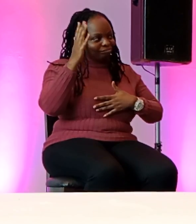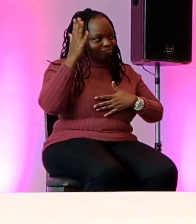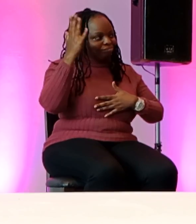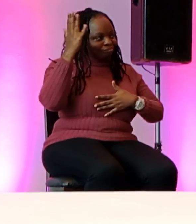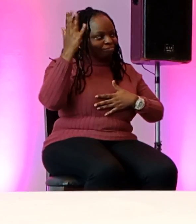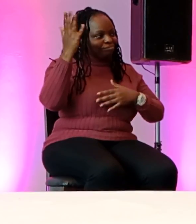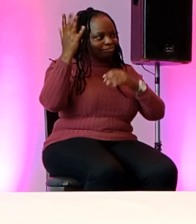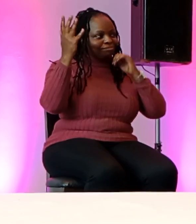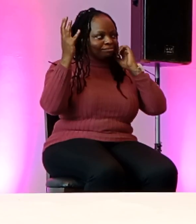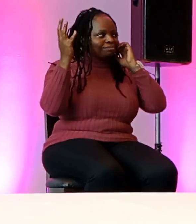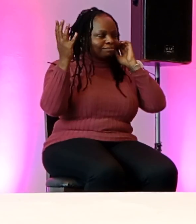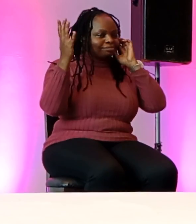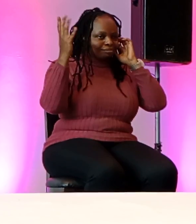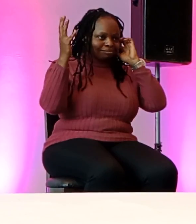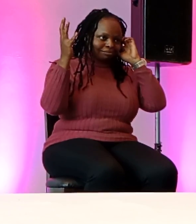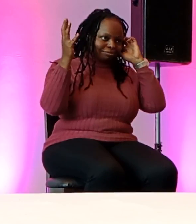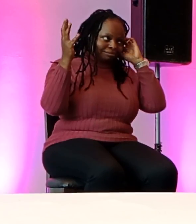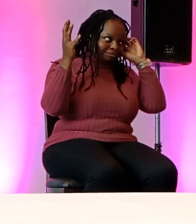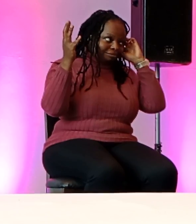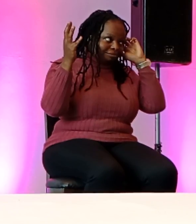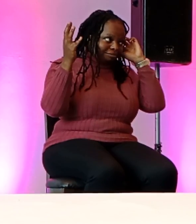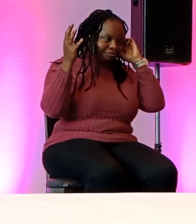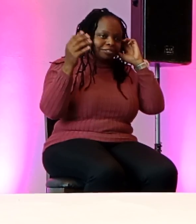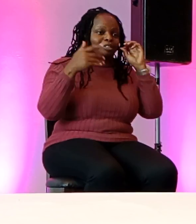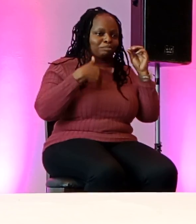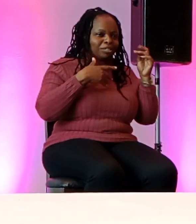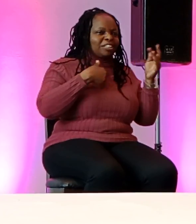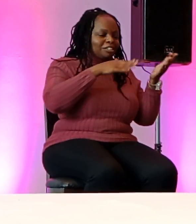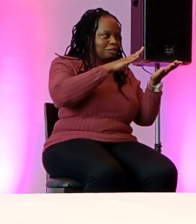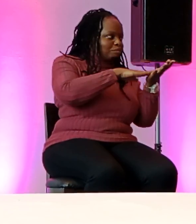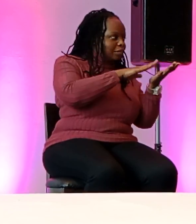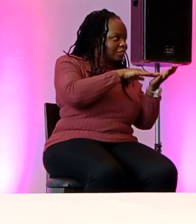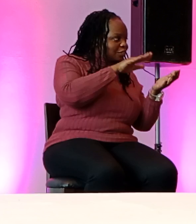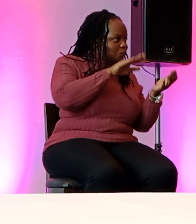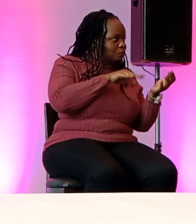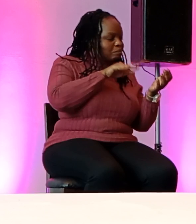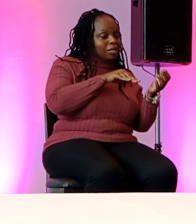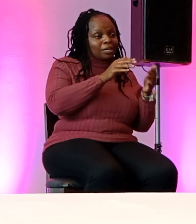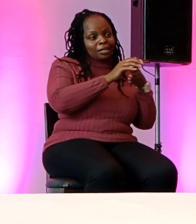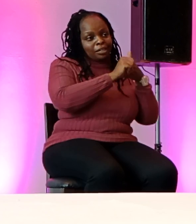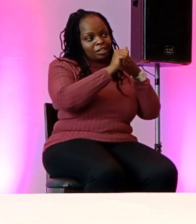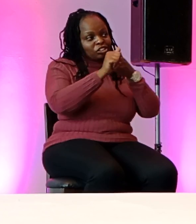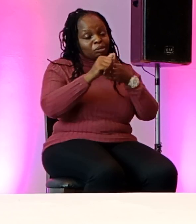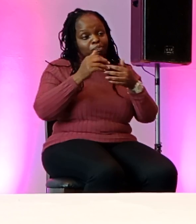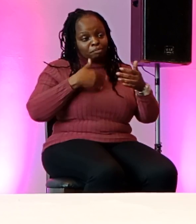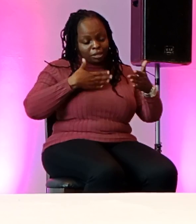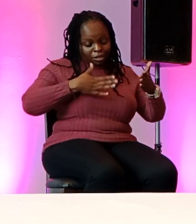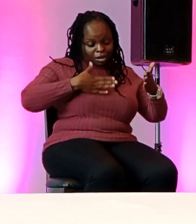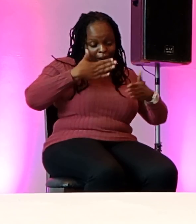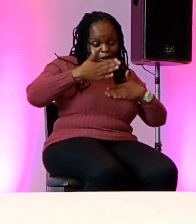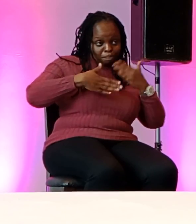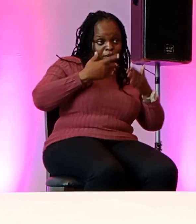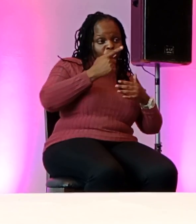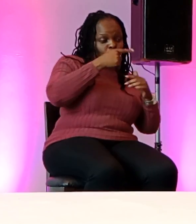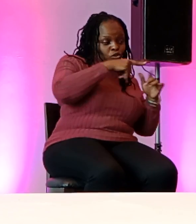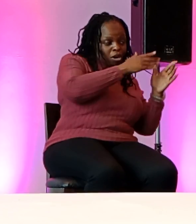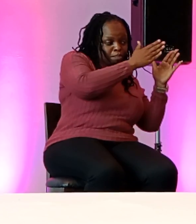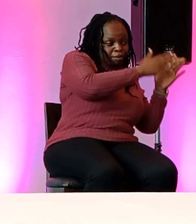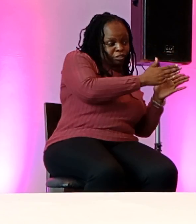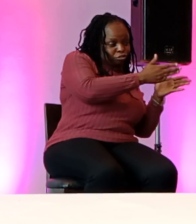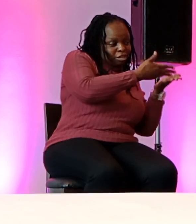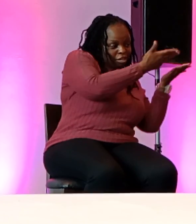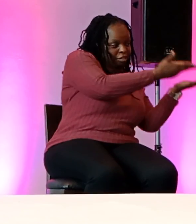Karibu. I've just been praising women's leadership, and I am glad you are one of those delivering.